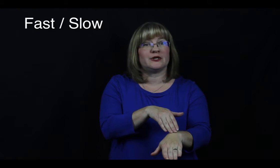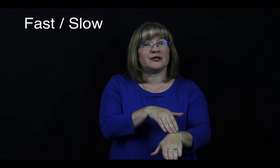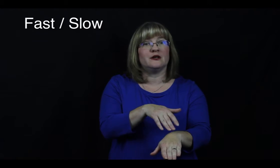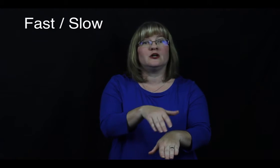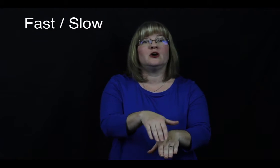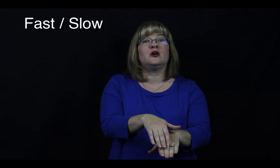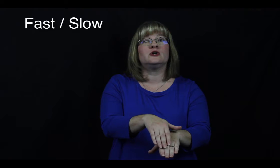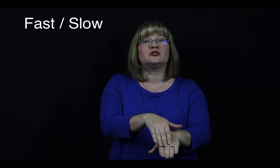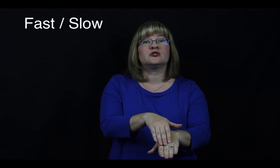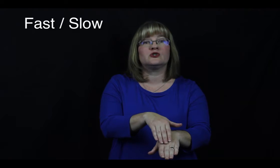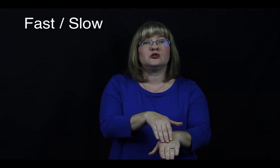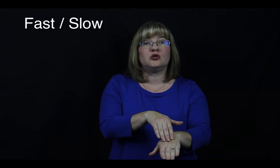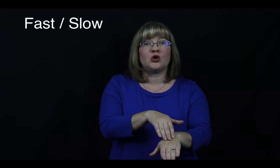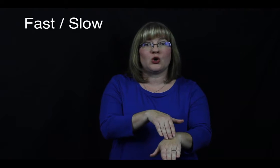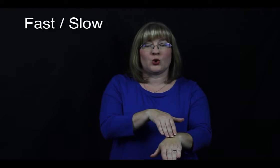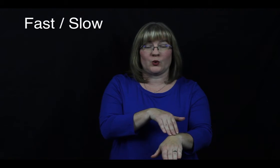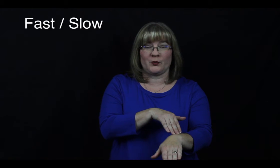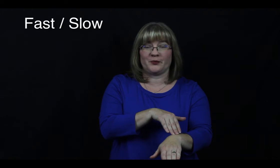slowly. Slow.